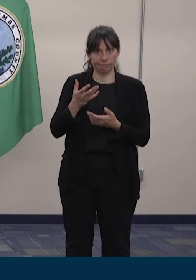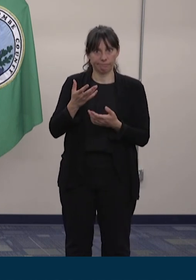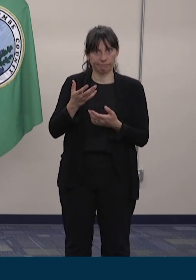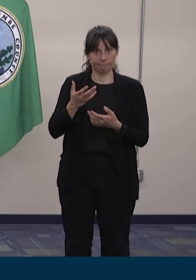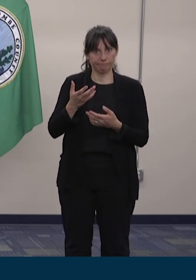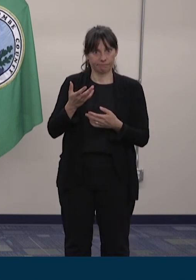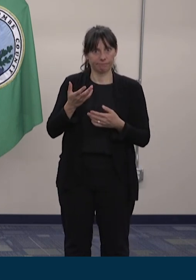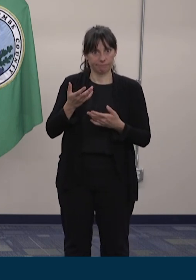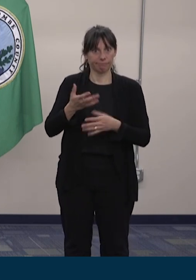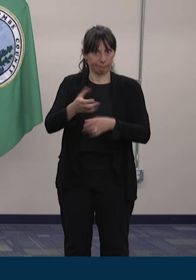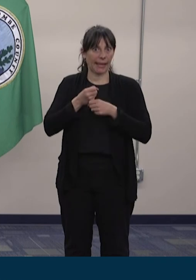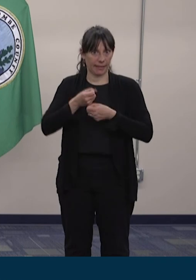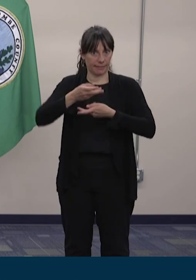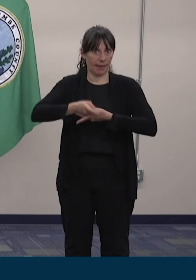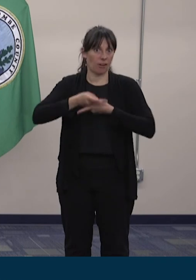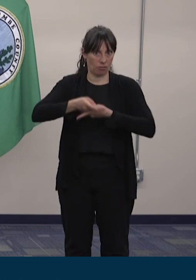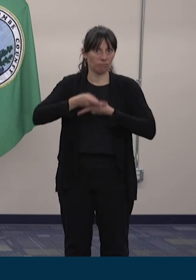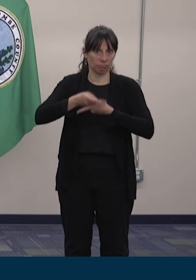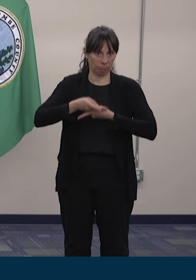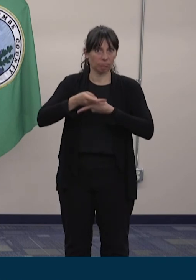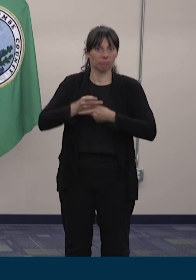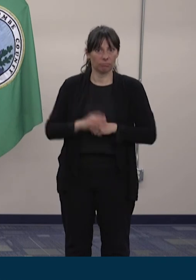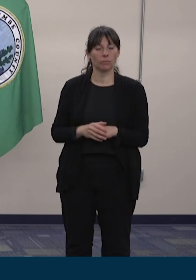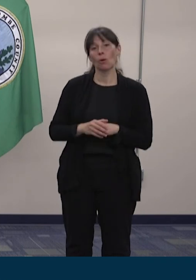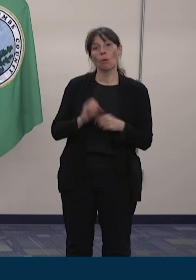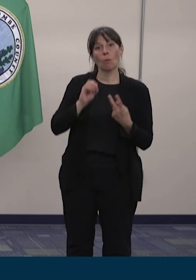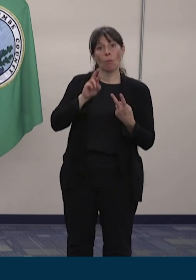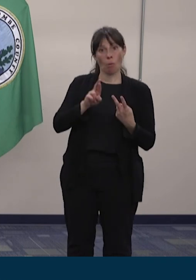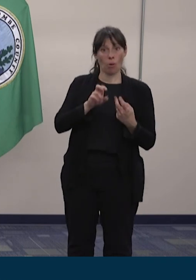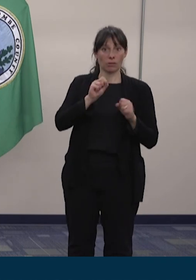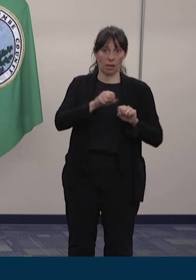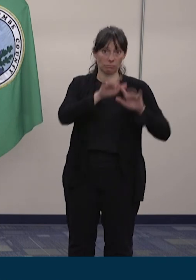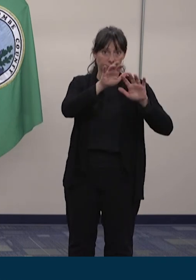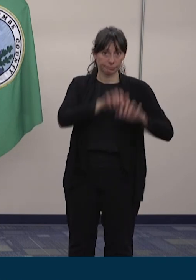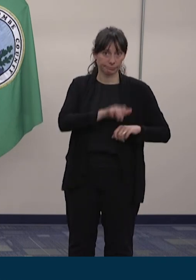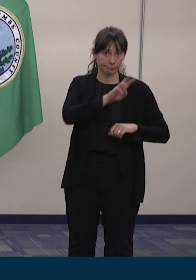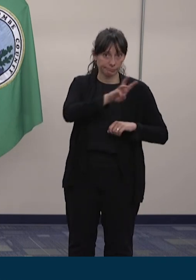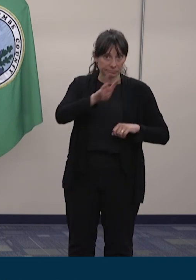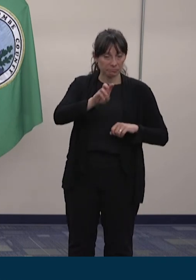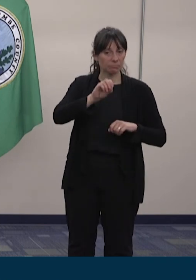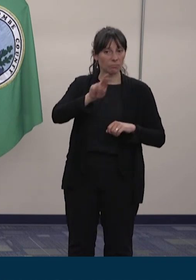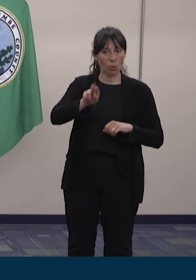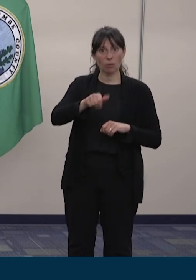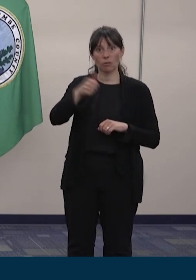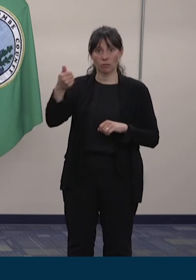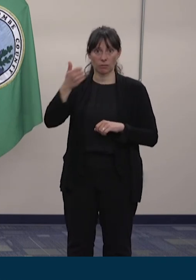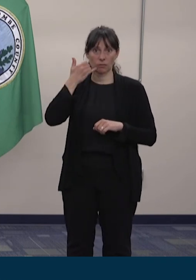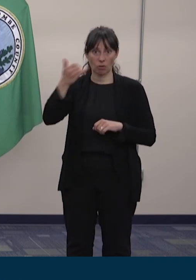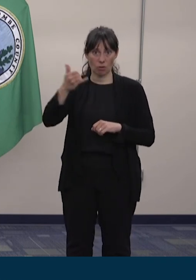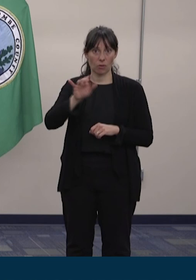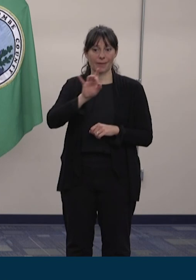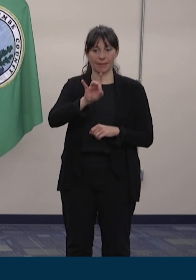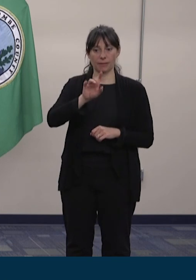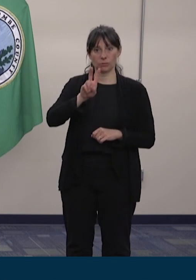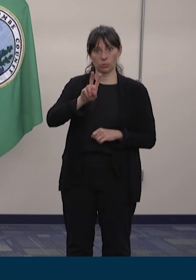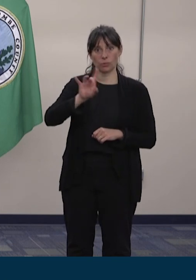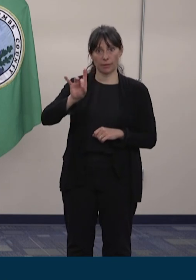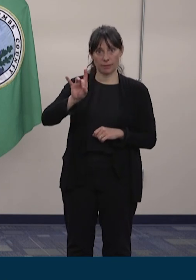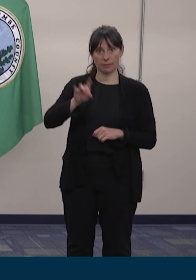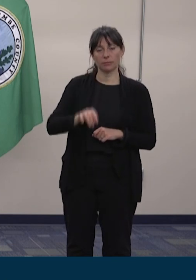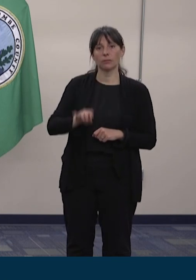You can also use También the puedes self-checker by usar esta calling the aplicación Ready para team llamando at al equipo que se llama Ready Team